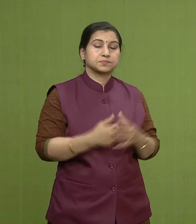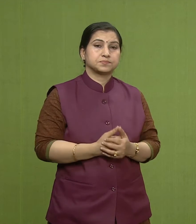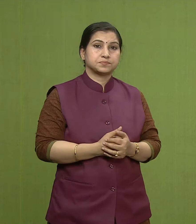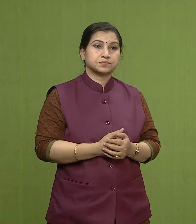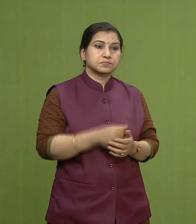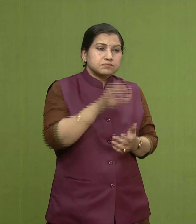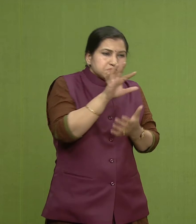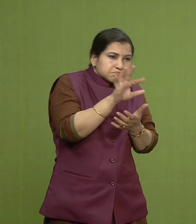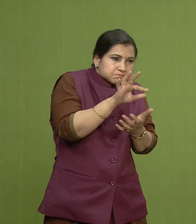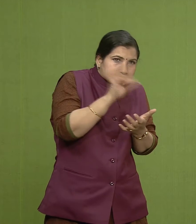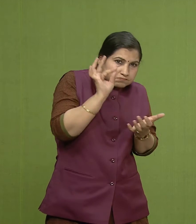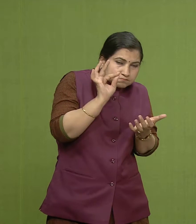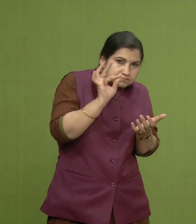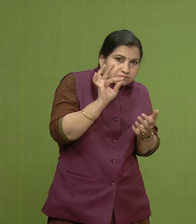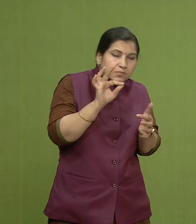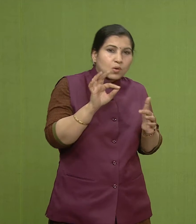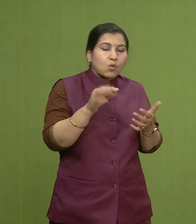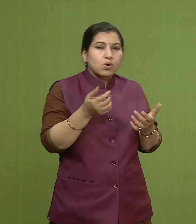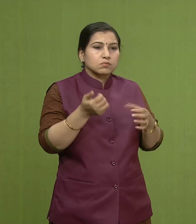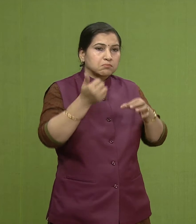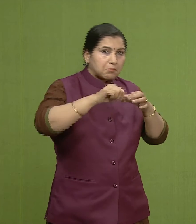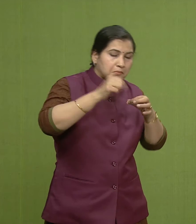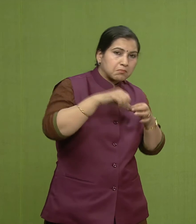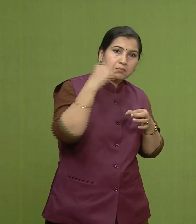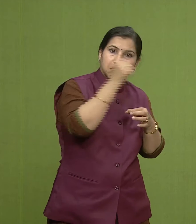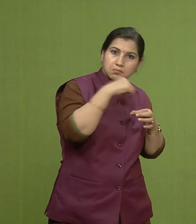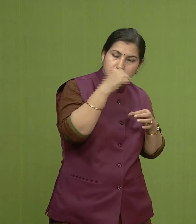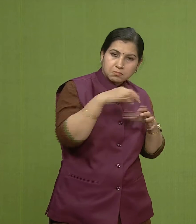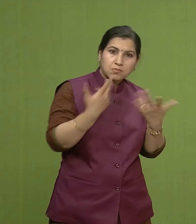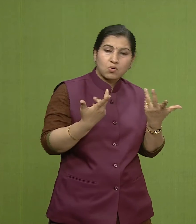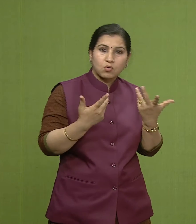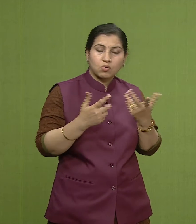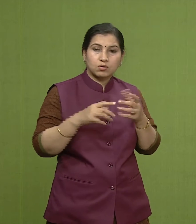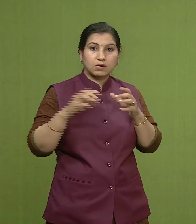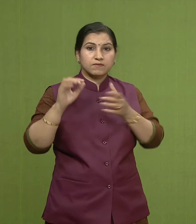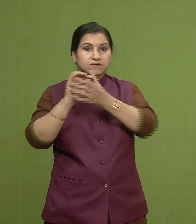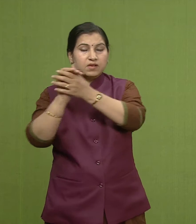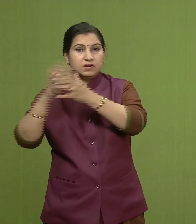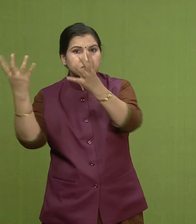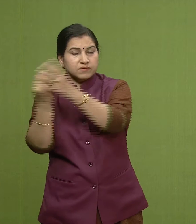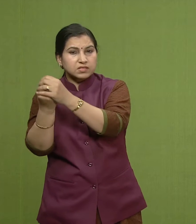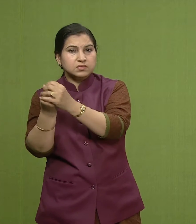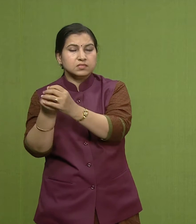thefts, substance abuse, gang involvement,